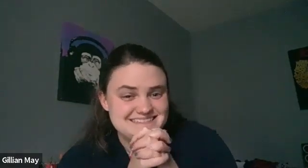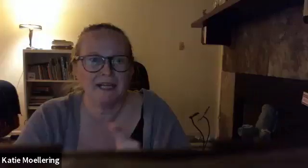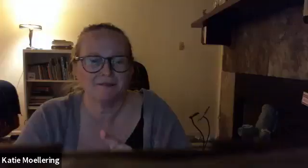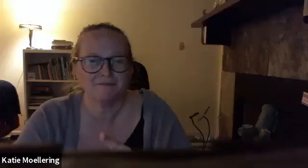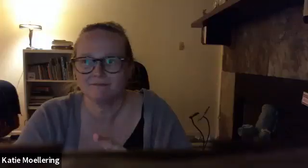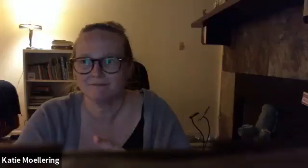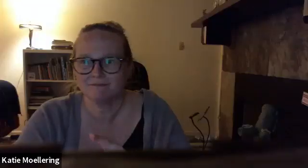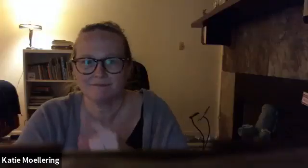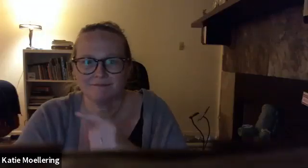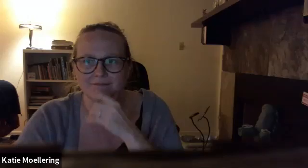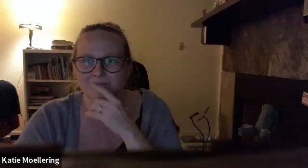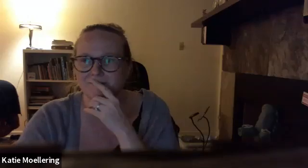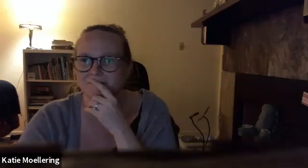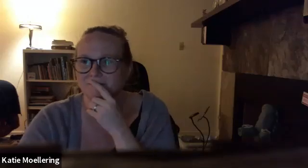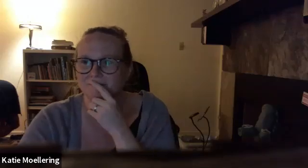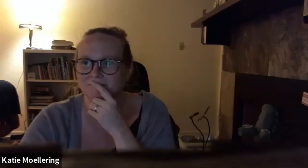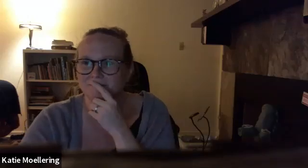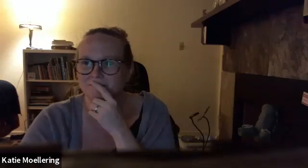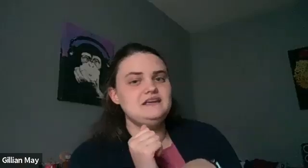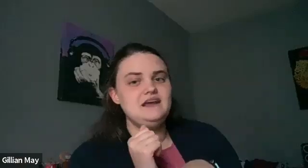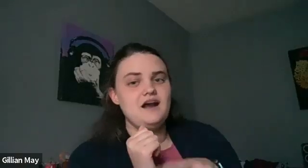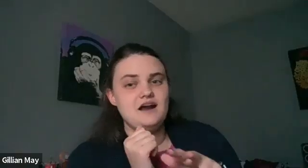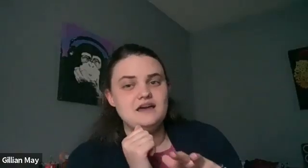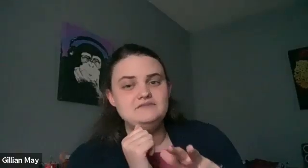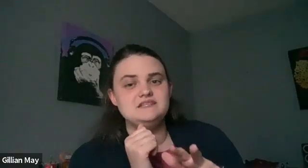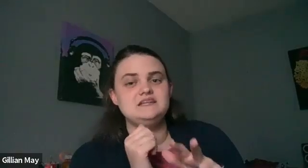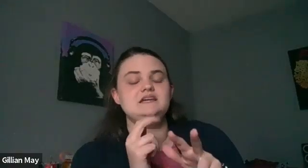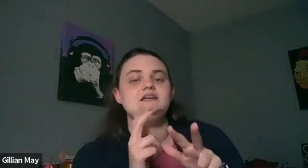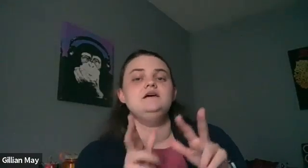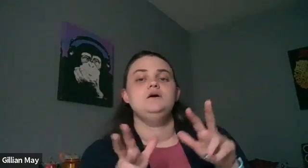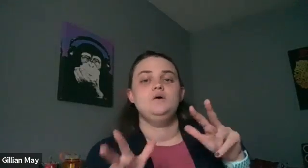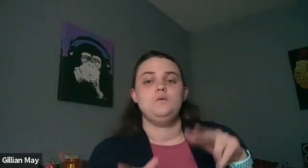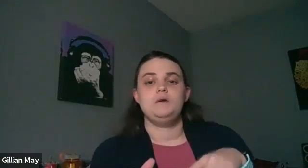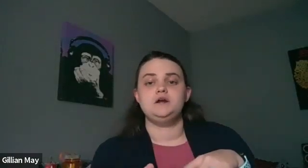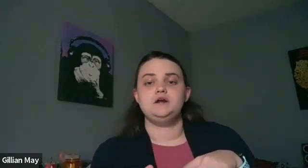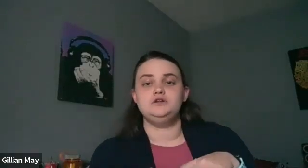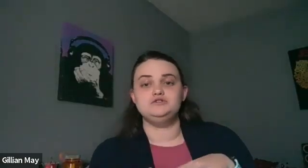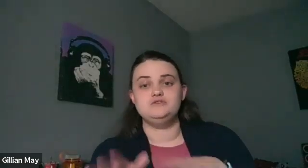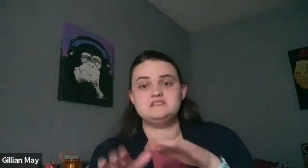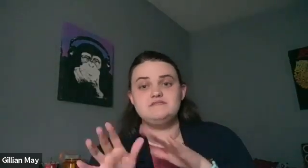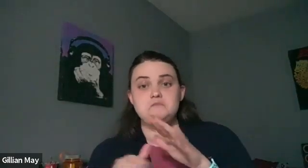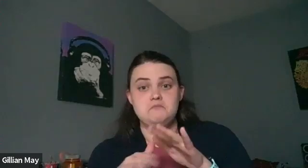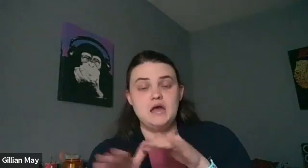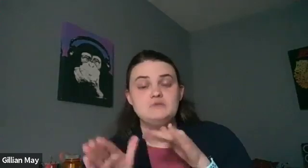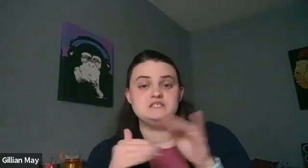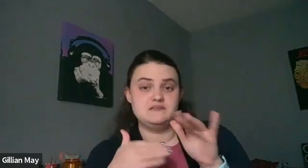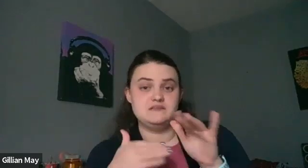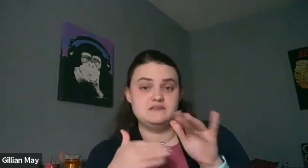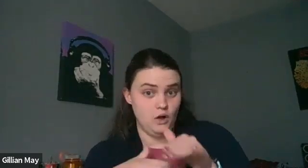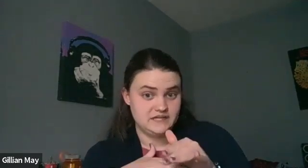Hiking. Okay. So for hiking, I have seen where you'll do the sign for mountains and then